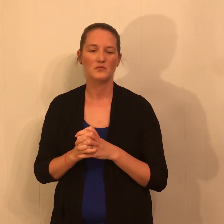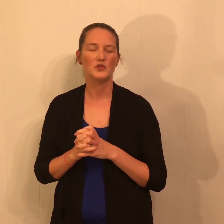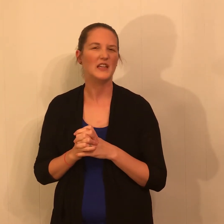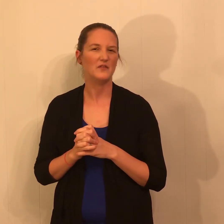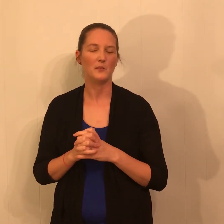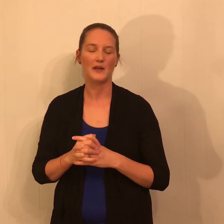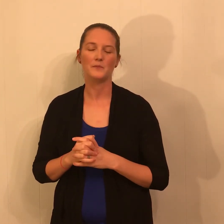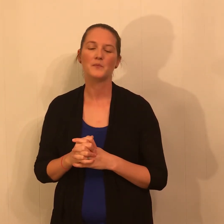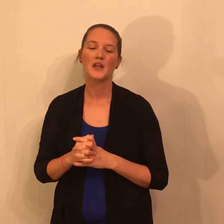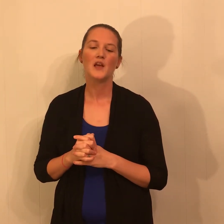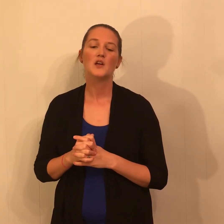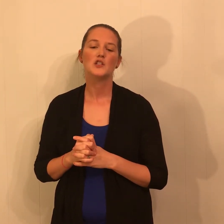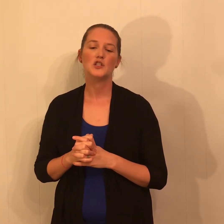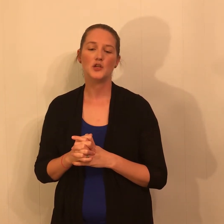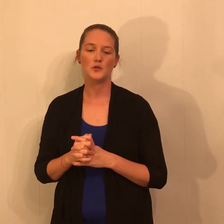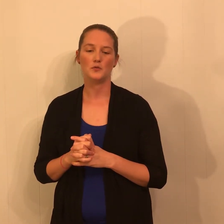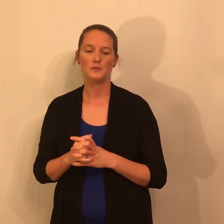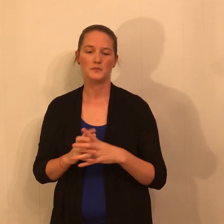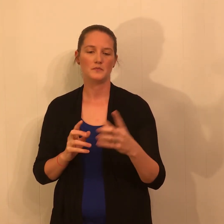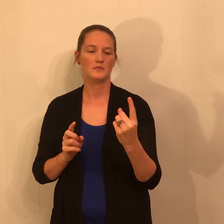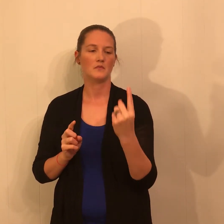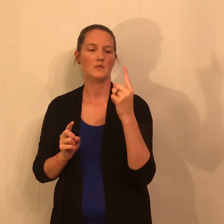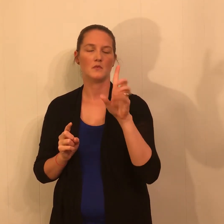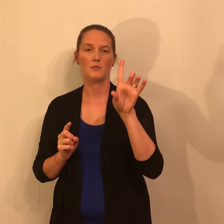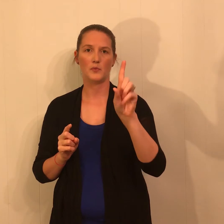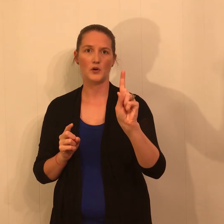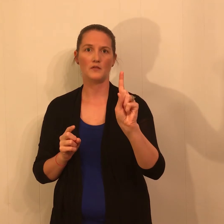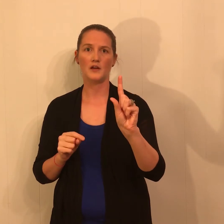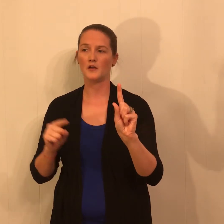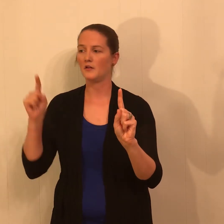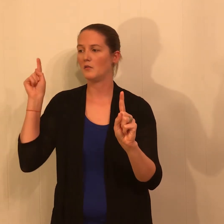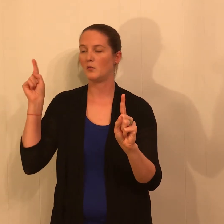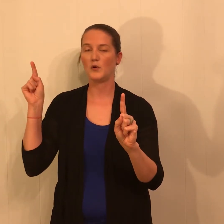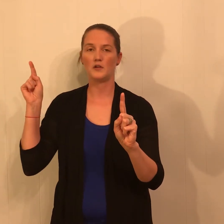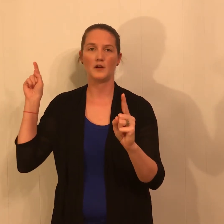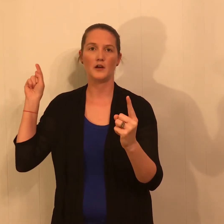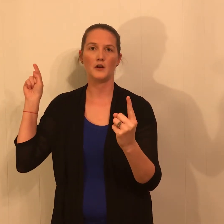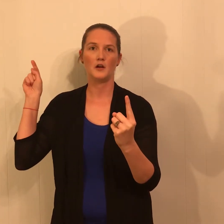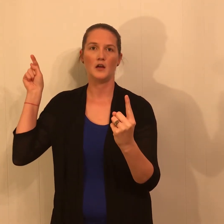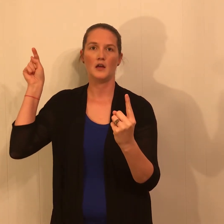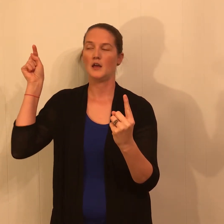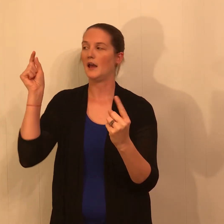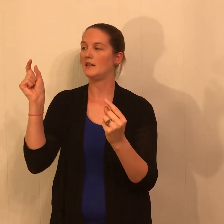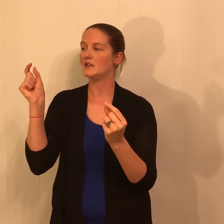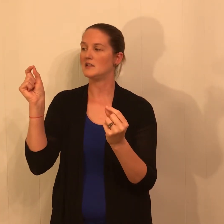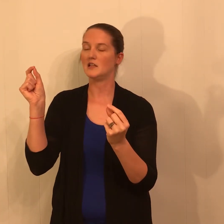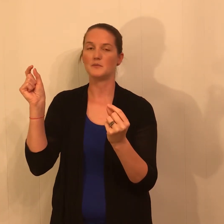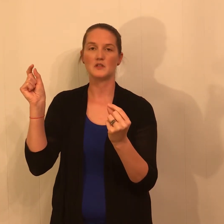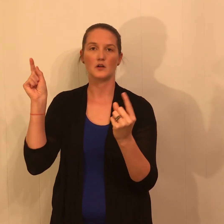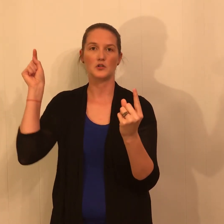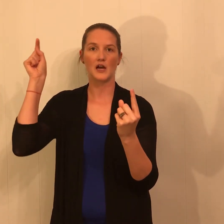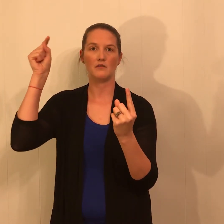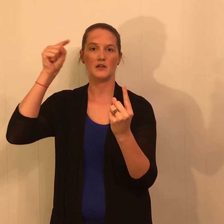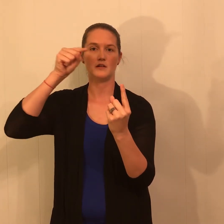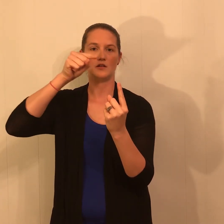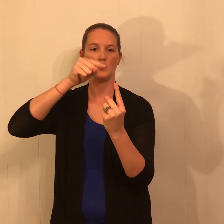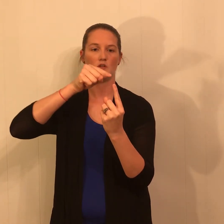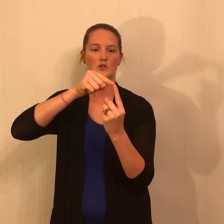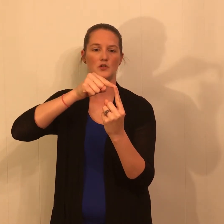Tricky for me. 2, pointer finger, and the tips are traveling to